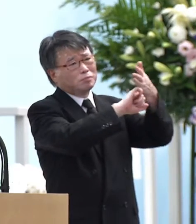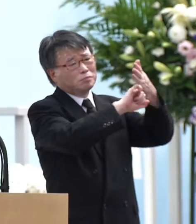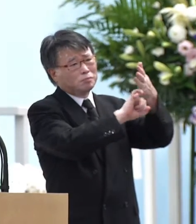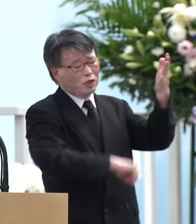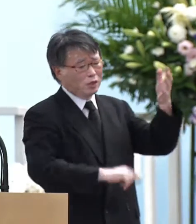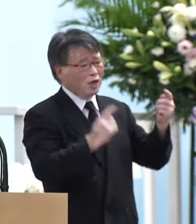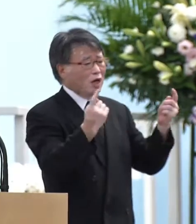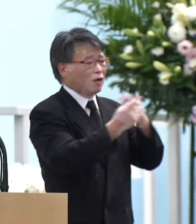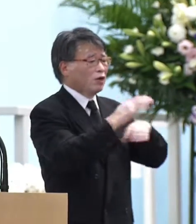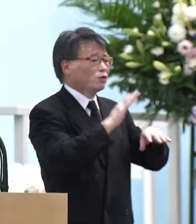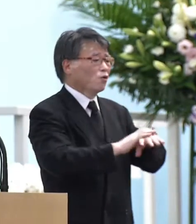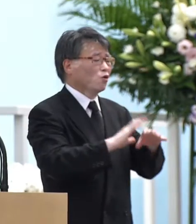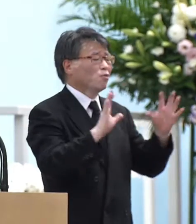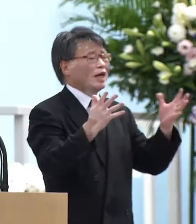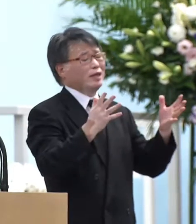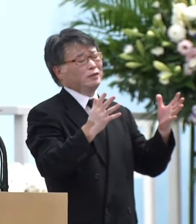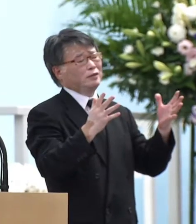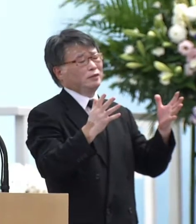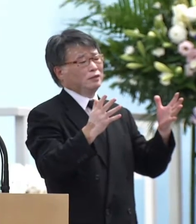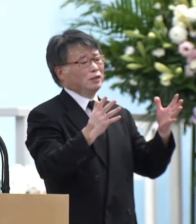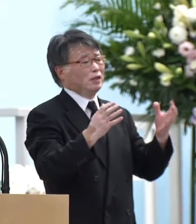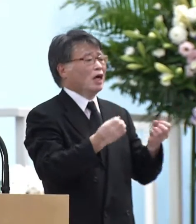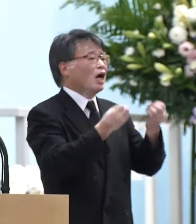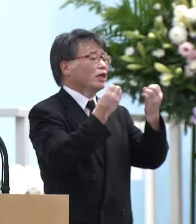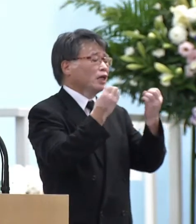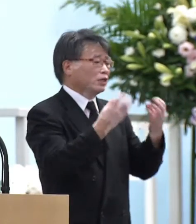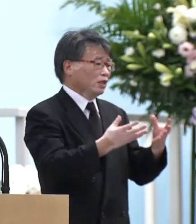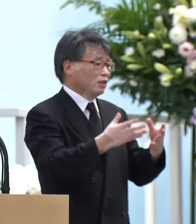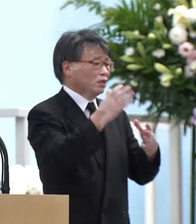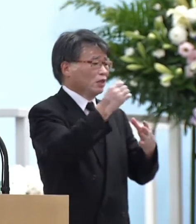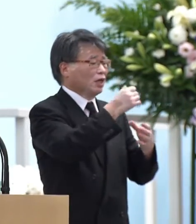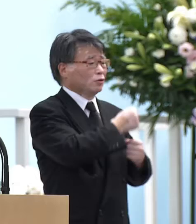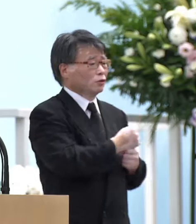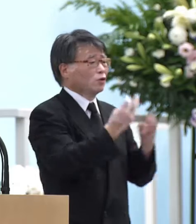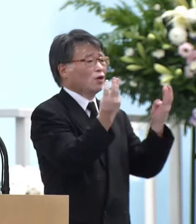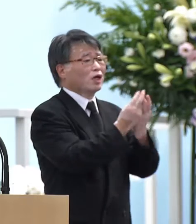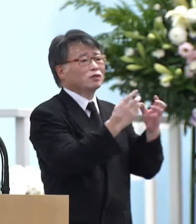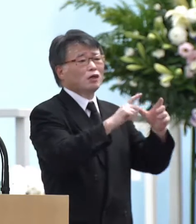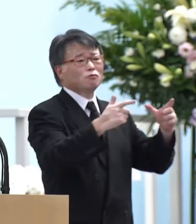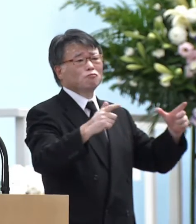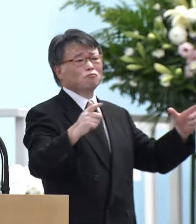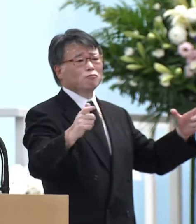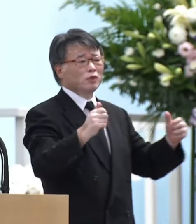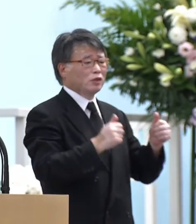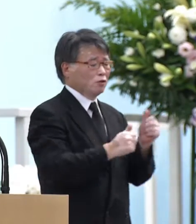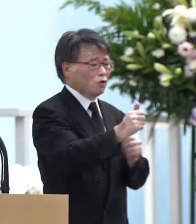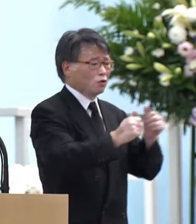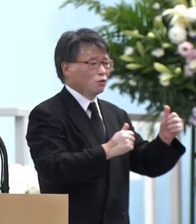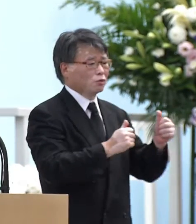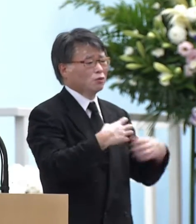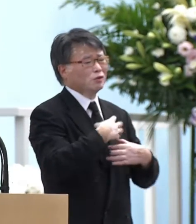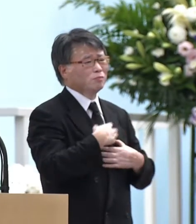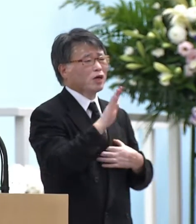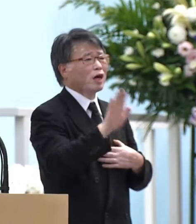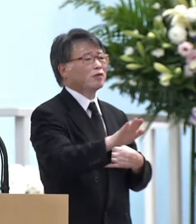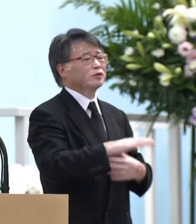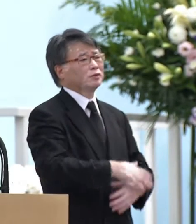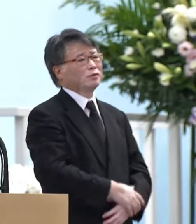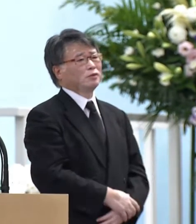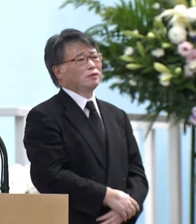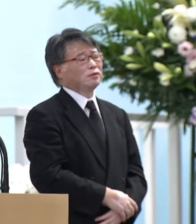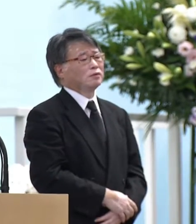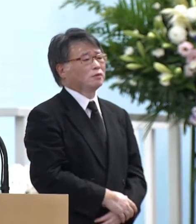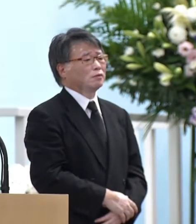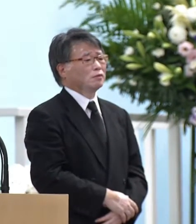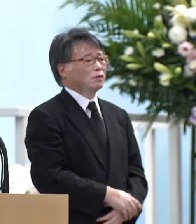Russia has faced dissolution this month without alternative mechanism. A new threat to